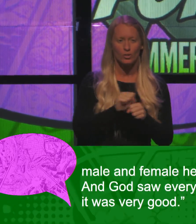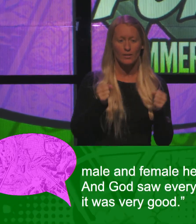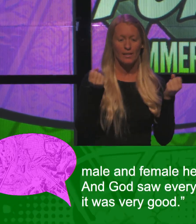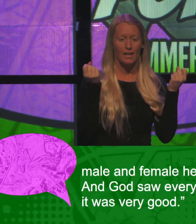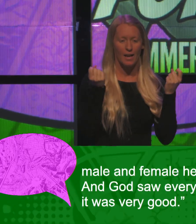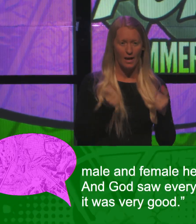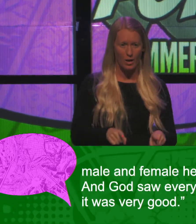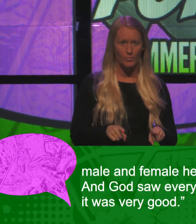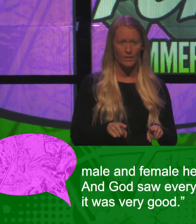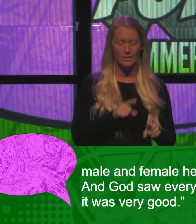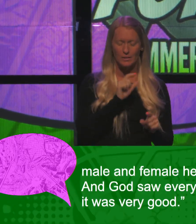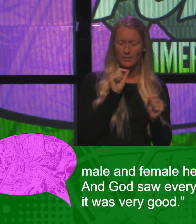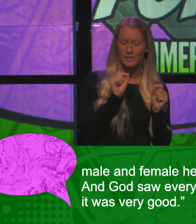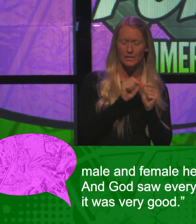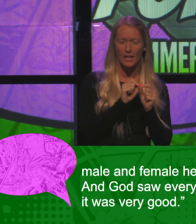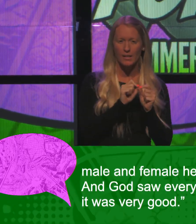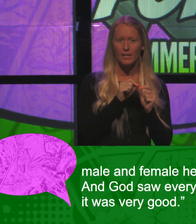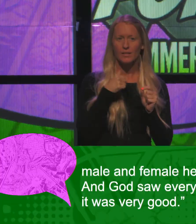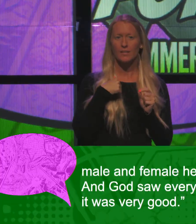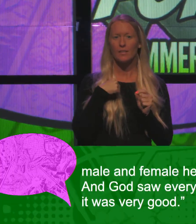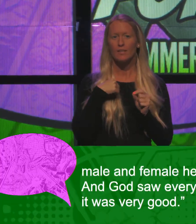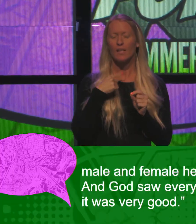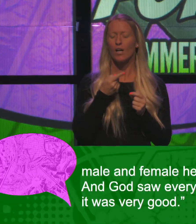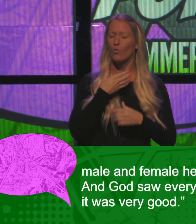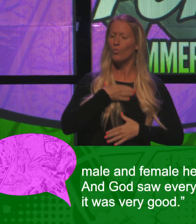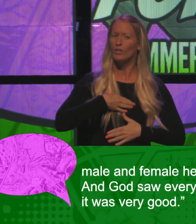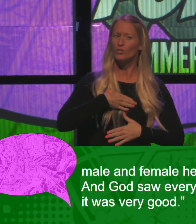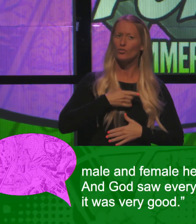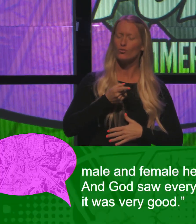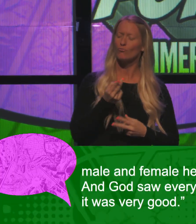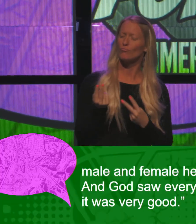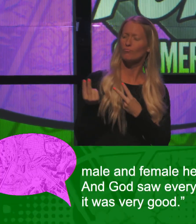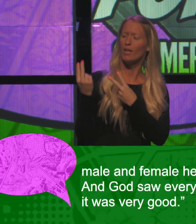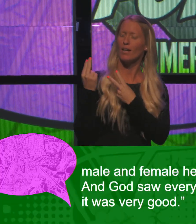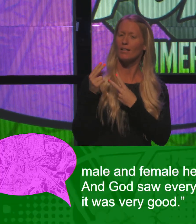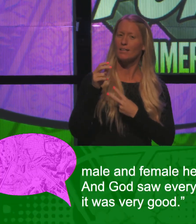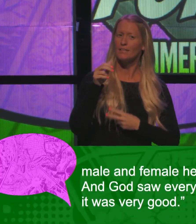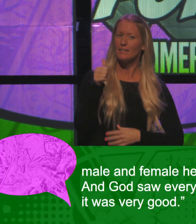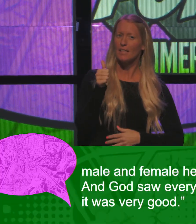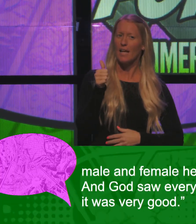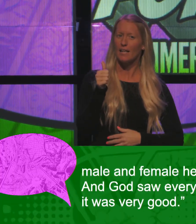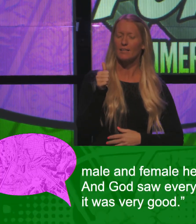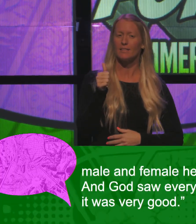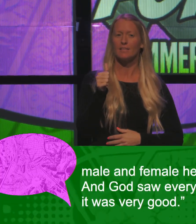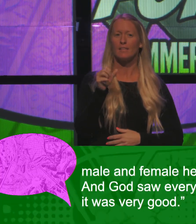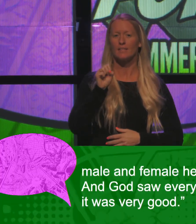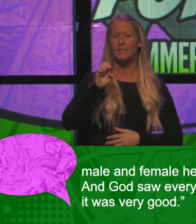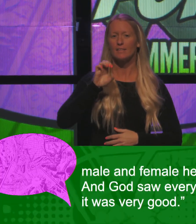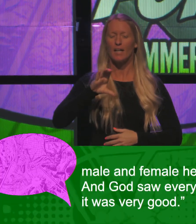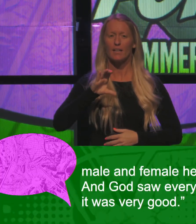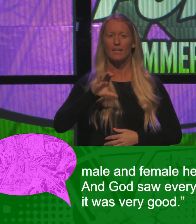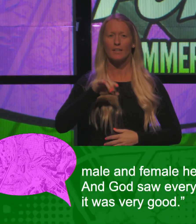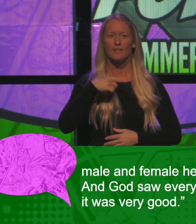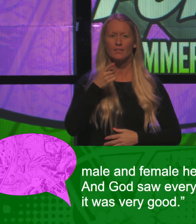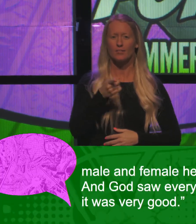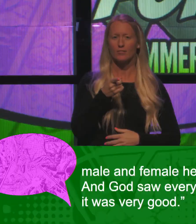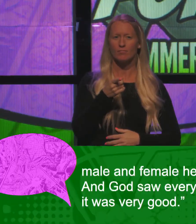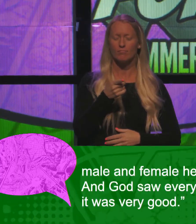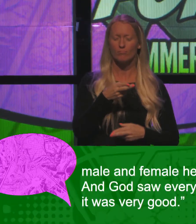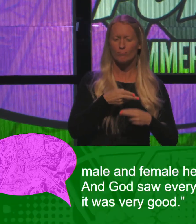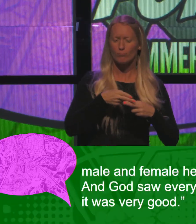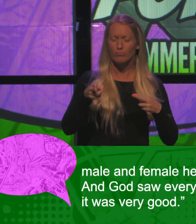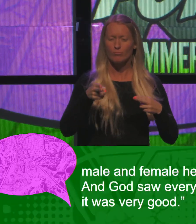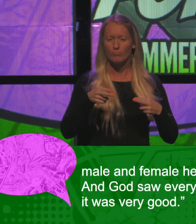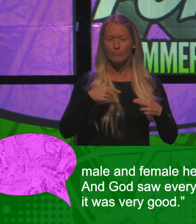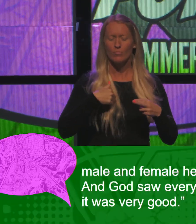and just get a little 10-second, anybody else a 10-second snippet? Can you give me just a little something? What really happened at the beginning? It's